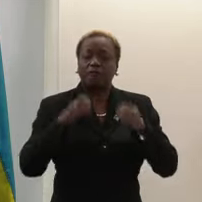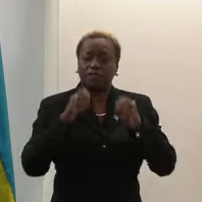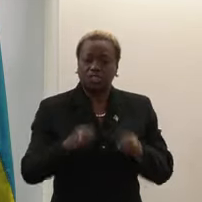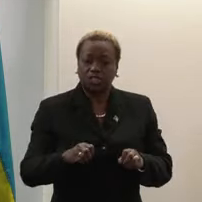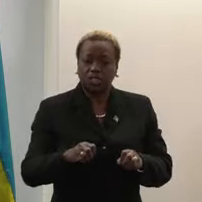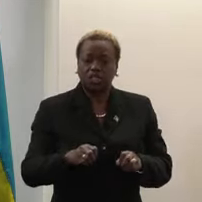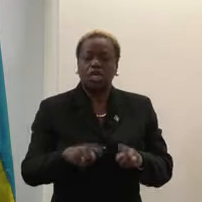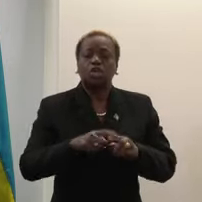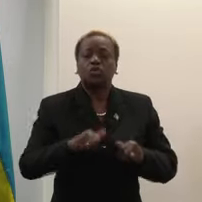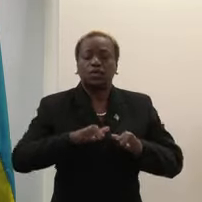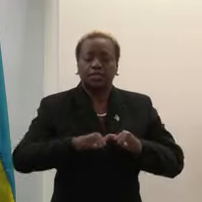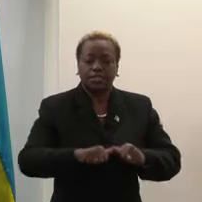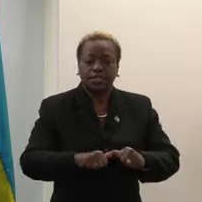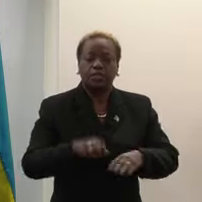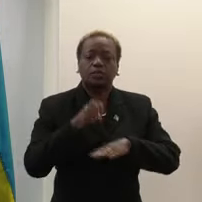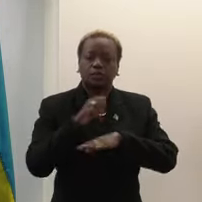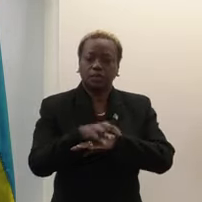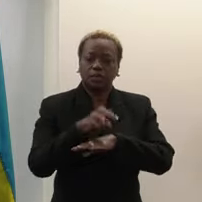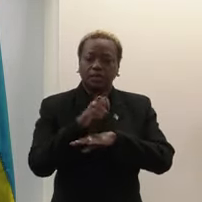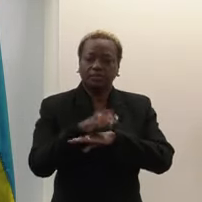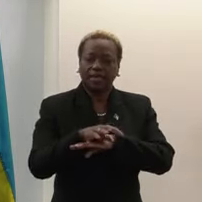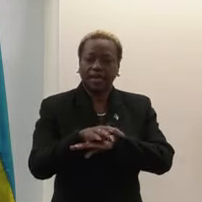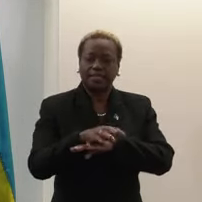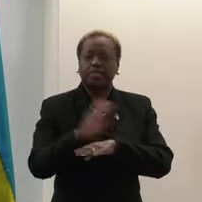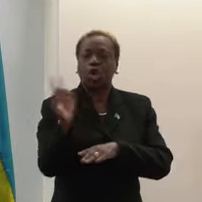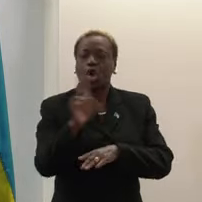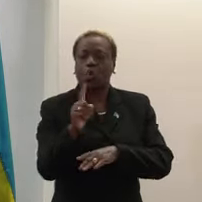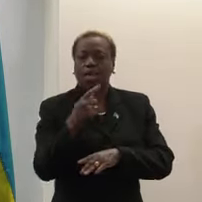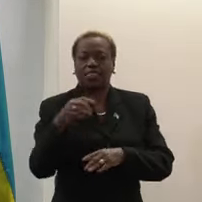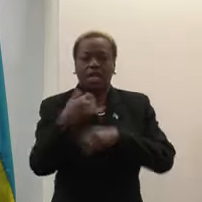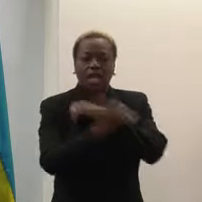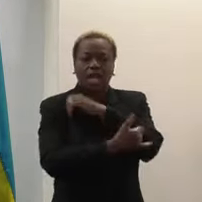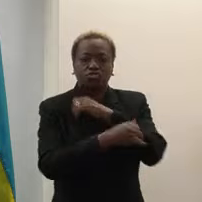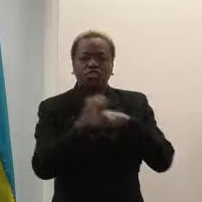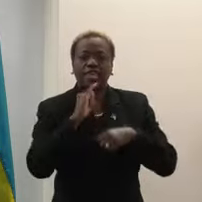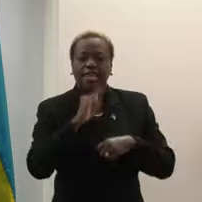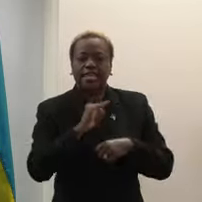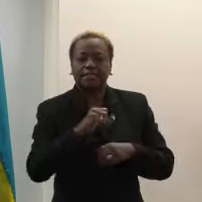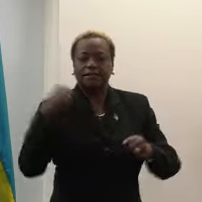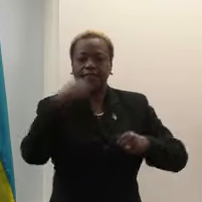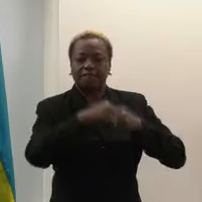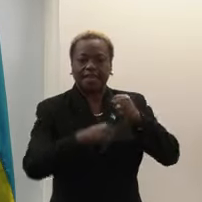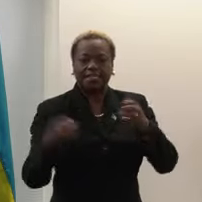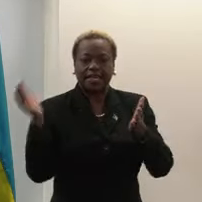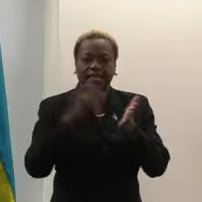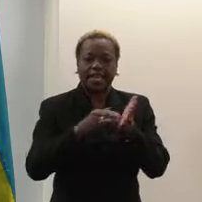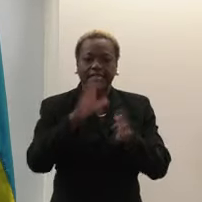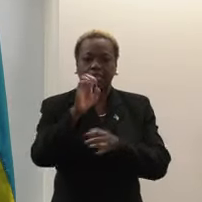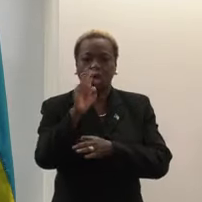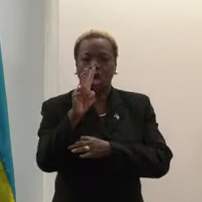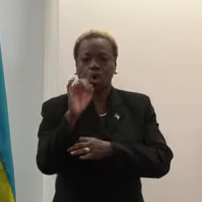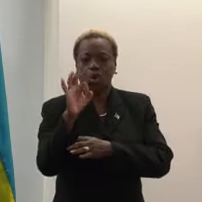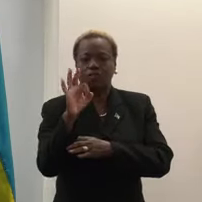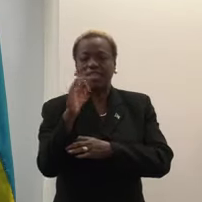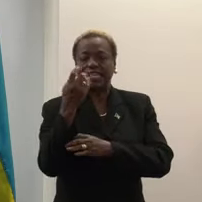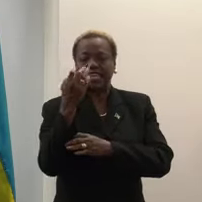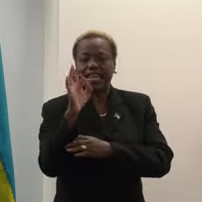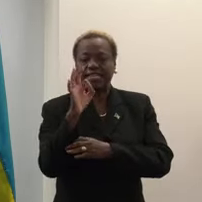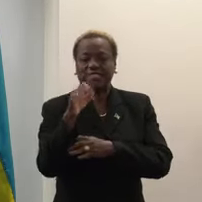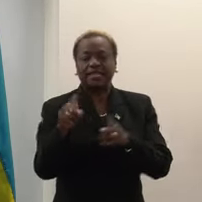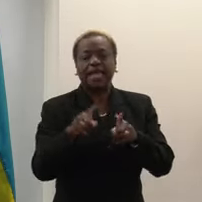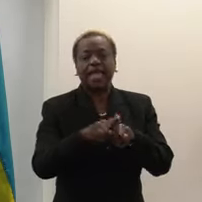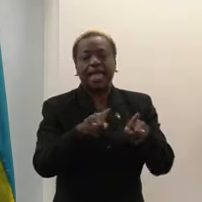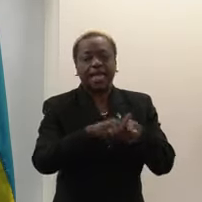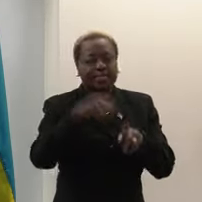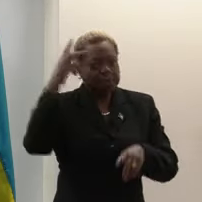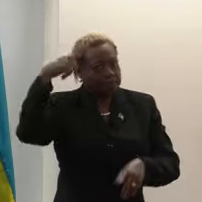to continue to advise where the country is in the fight against COVID-19. As Prime